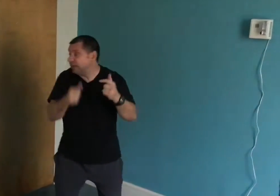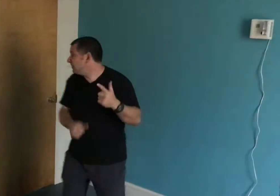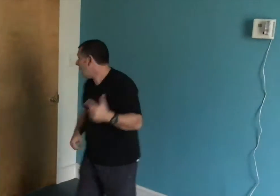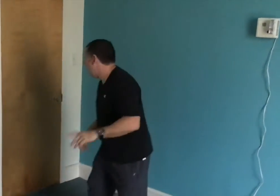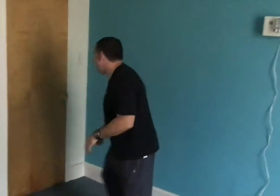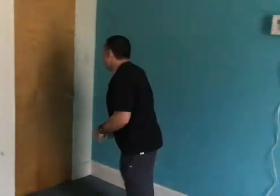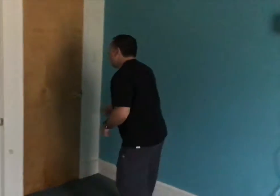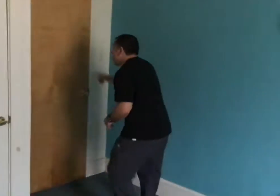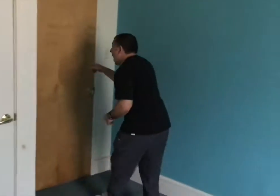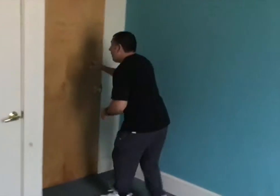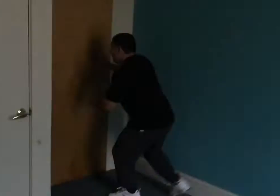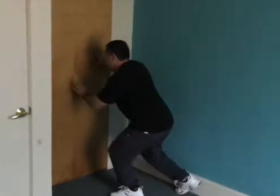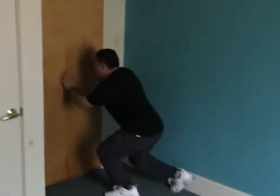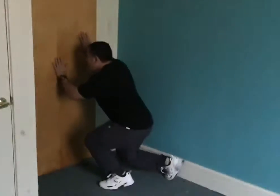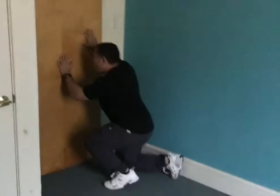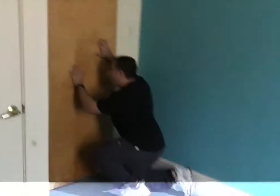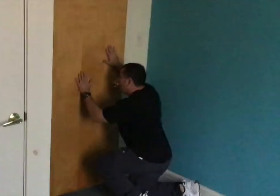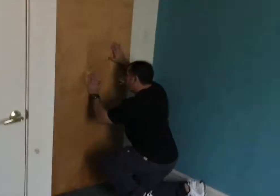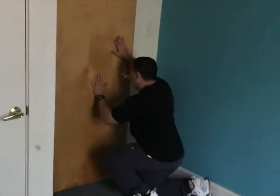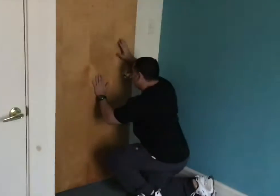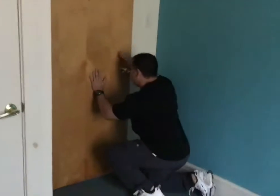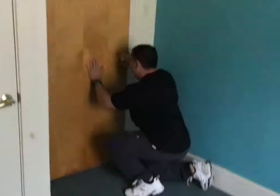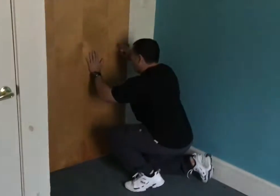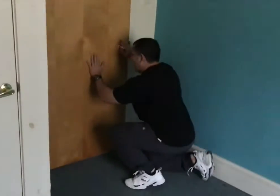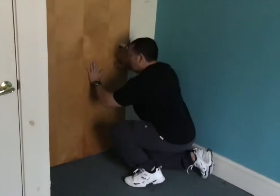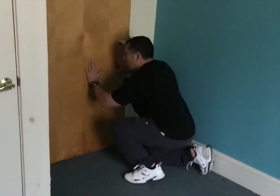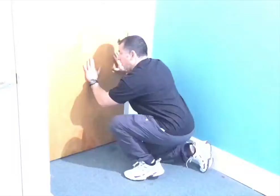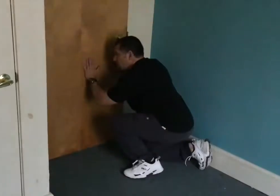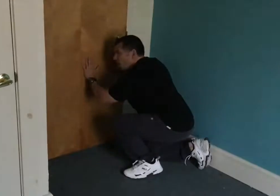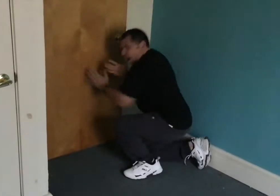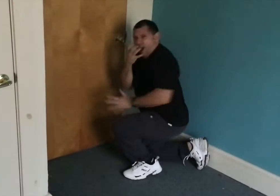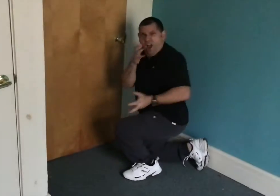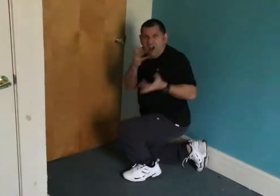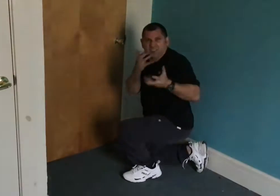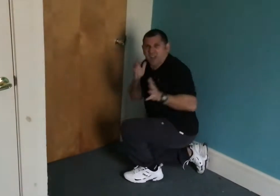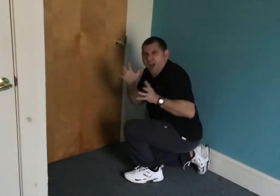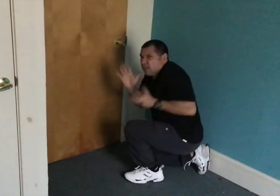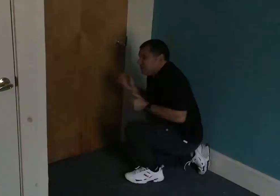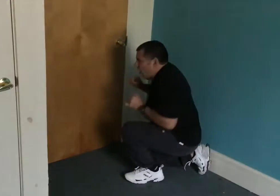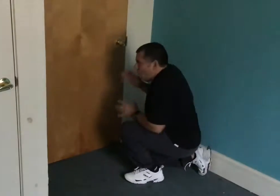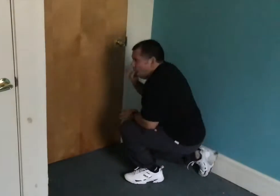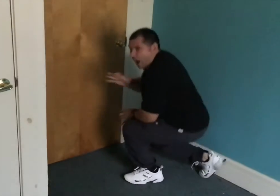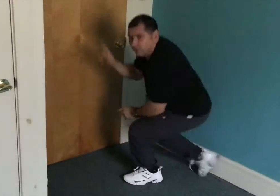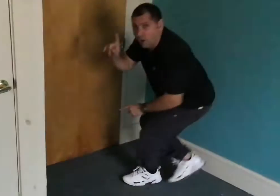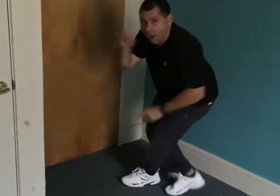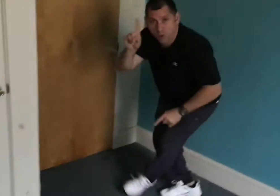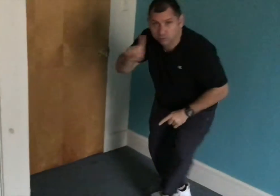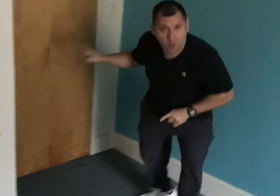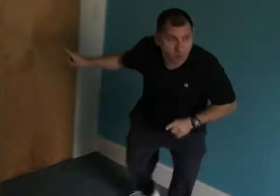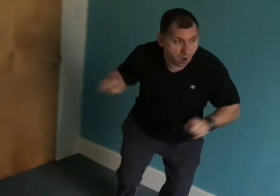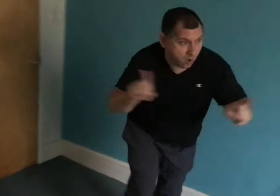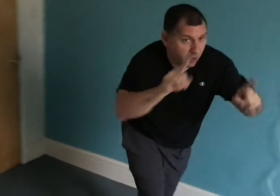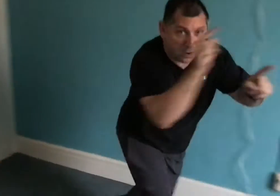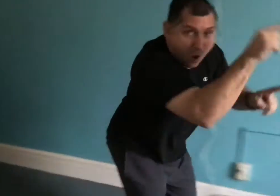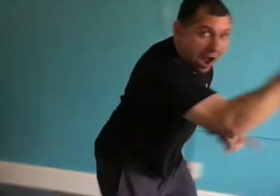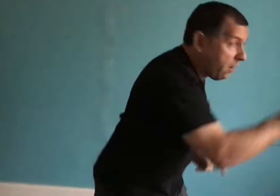So if you see the lights going off, make sure you evacuate right away. You're going to feel the door. If you feel that it's hot, don't go that